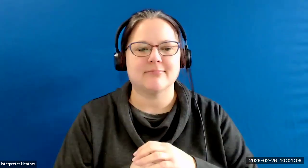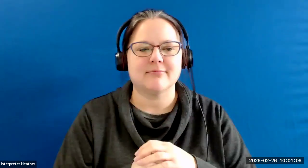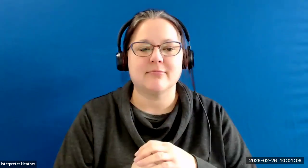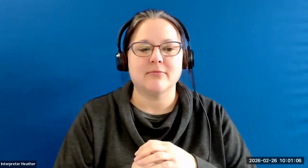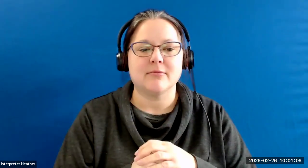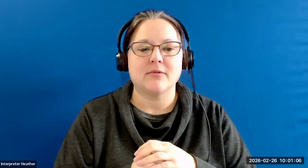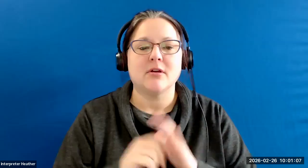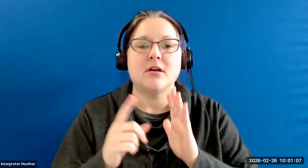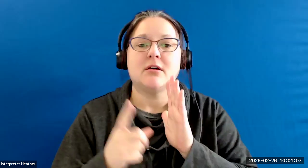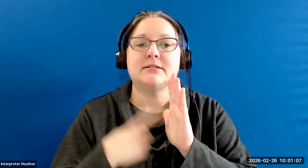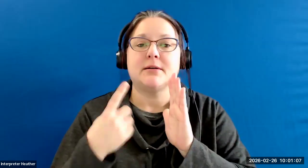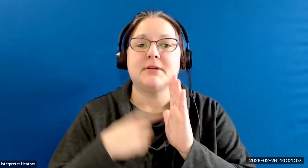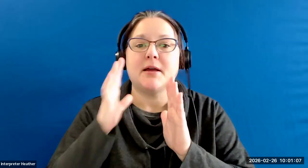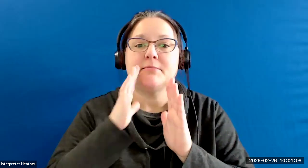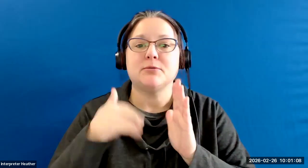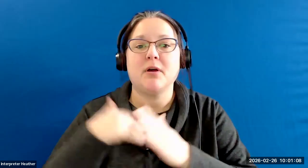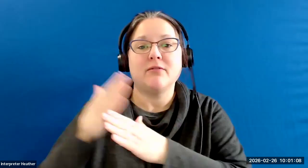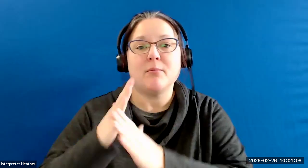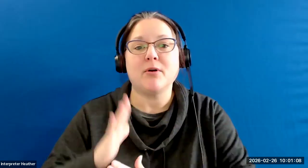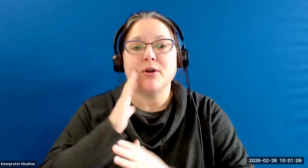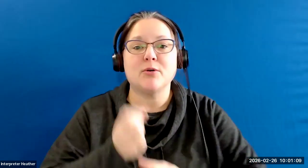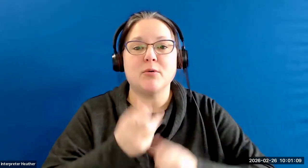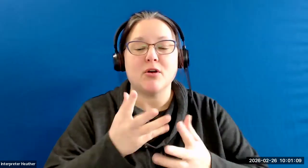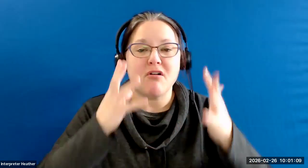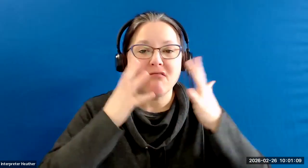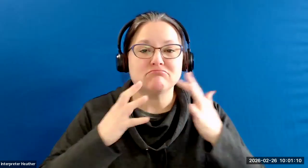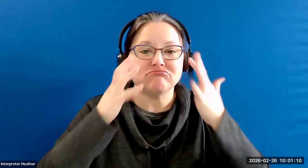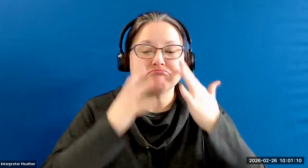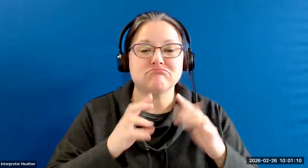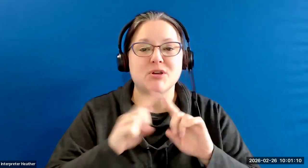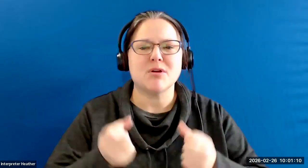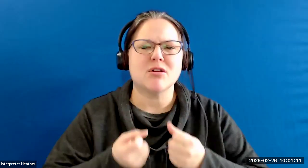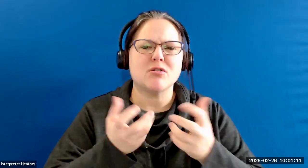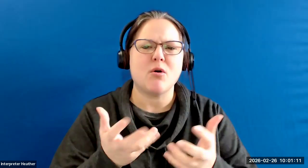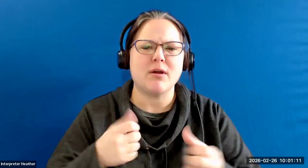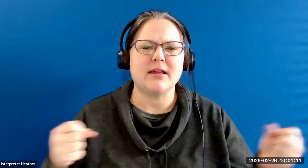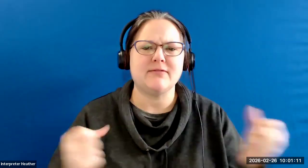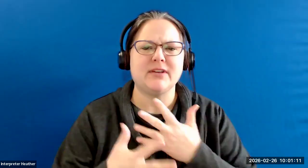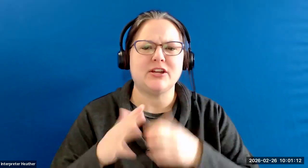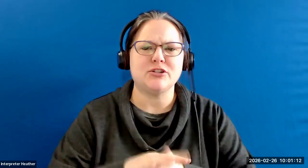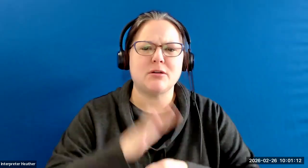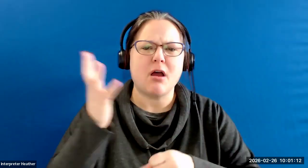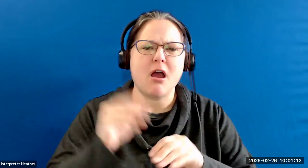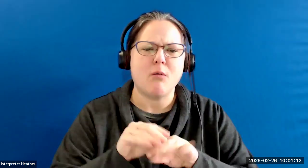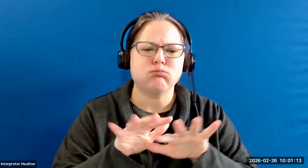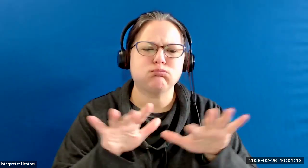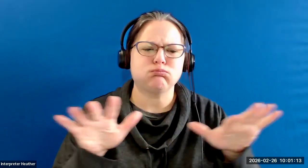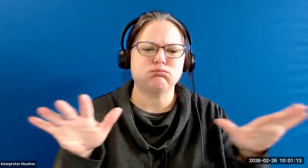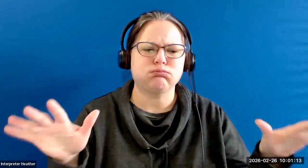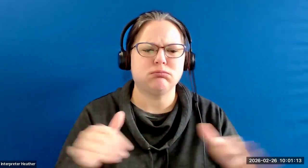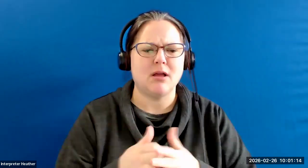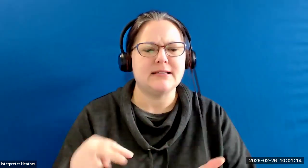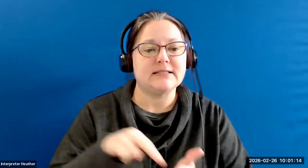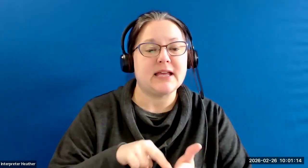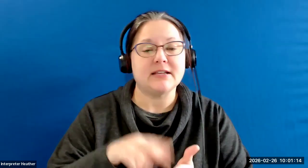Lovers, they may cause you tears. Go ahead, release your fears. Stand up and be counted. Don't be